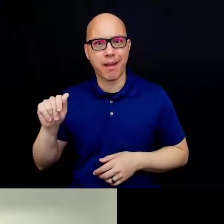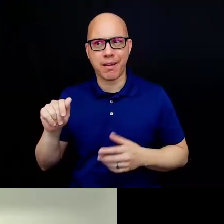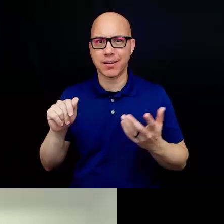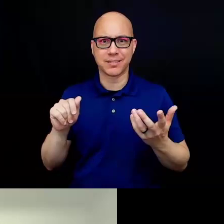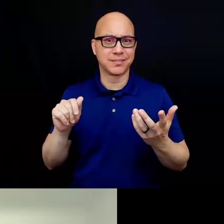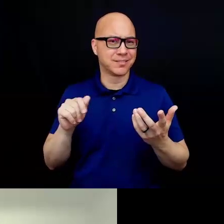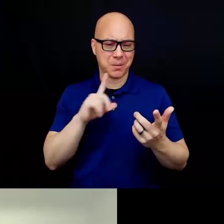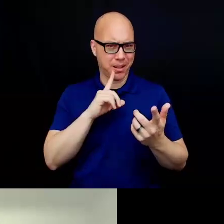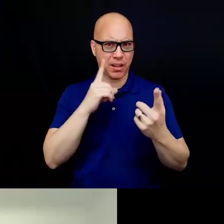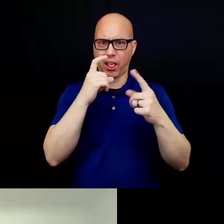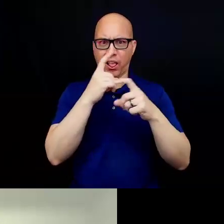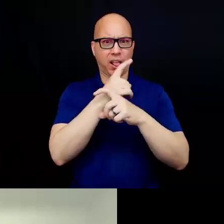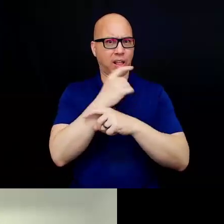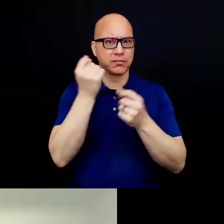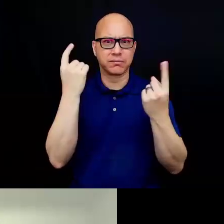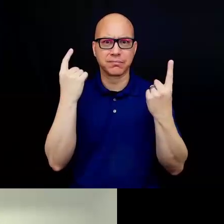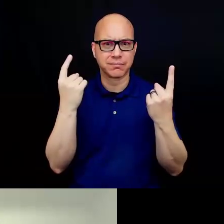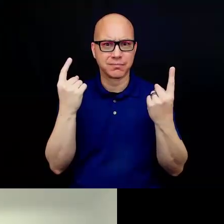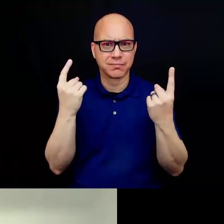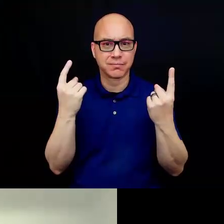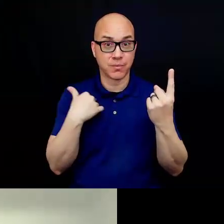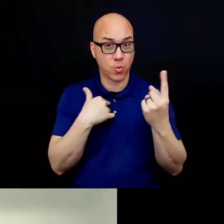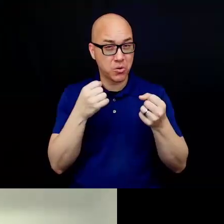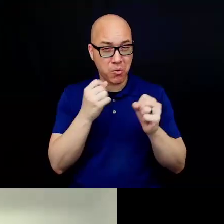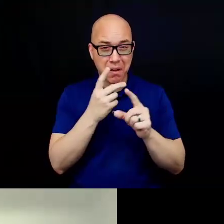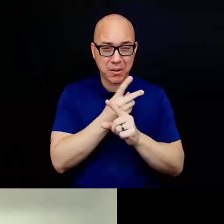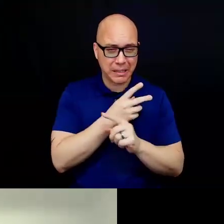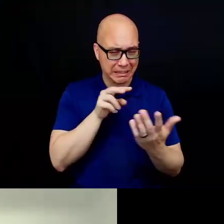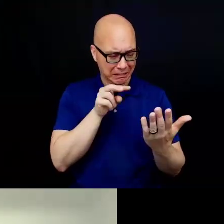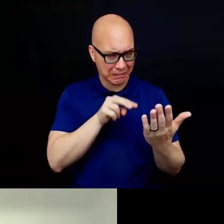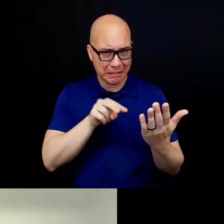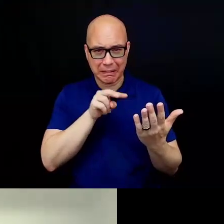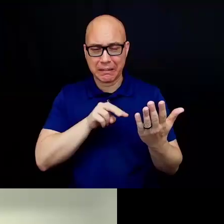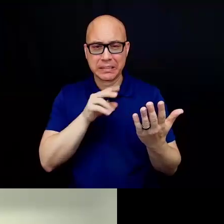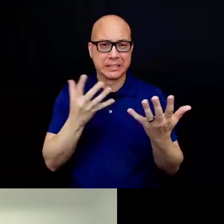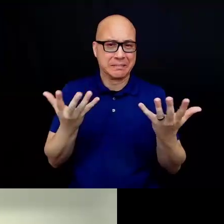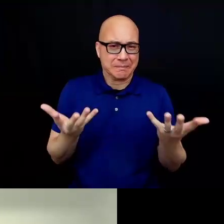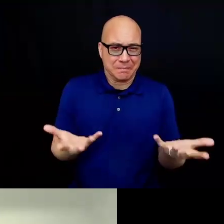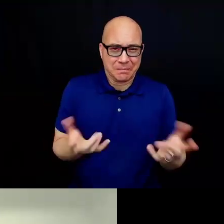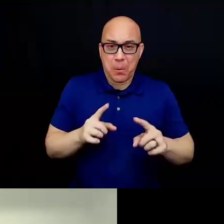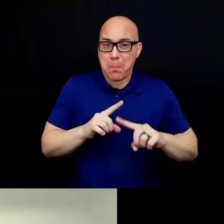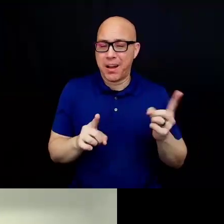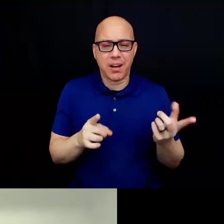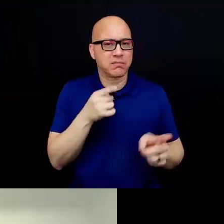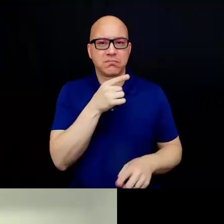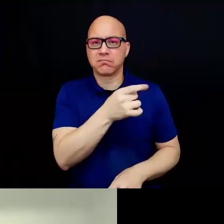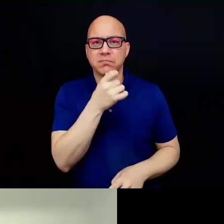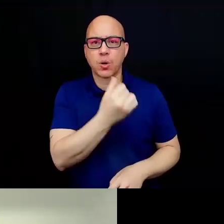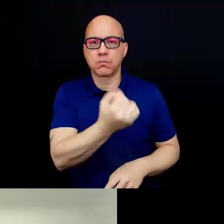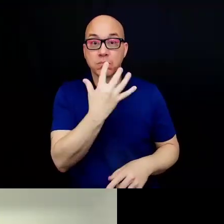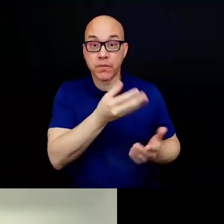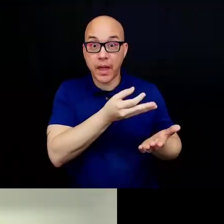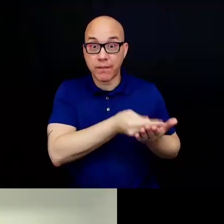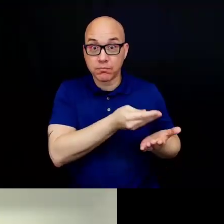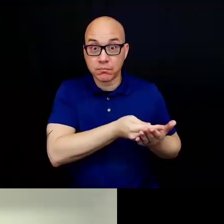it's Chinese to us. We try to understand it, and it's not like they give us our financials and then